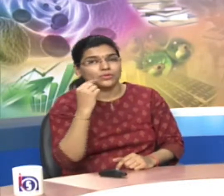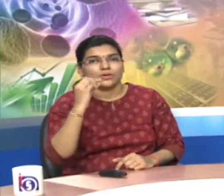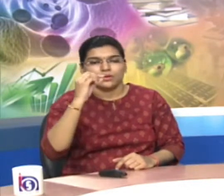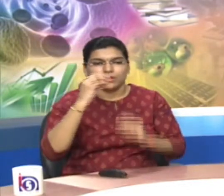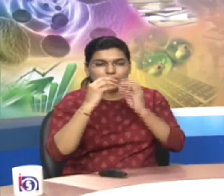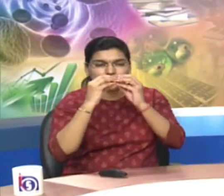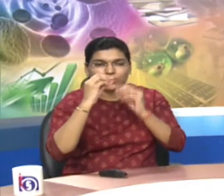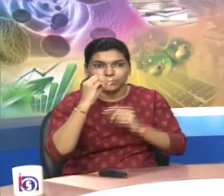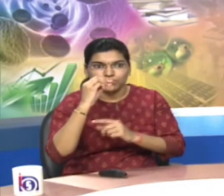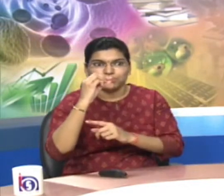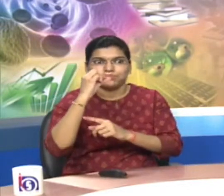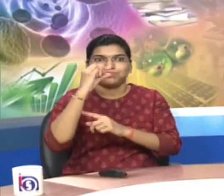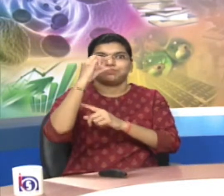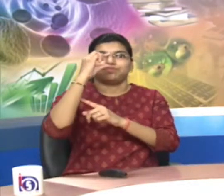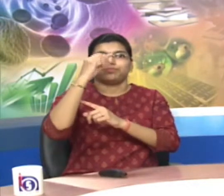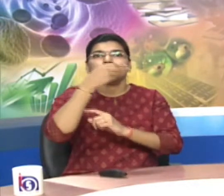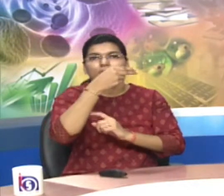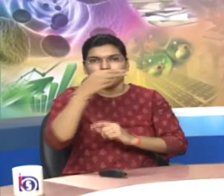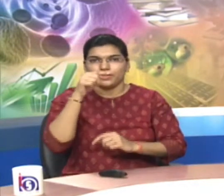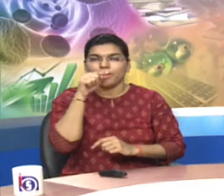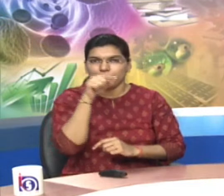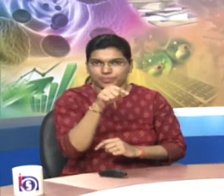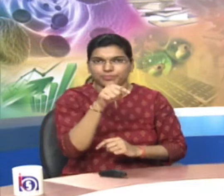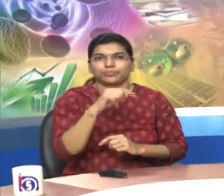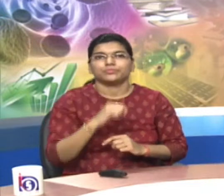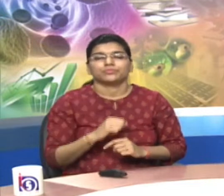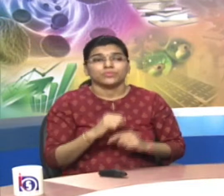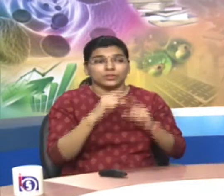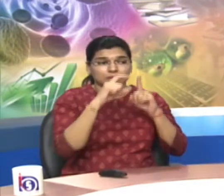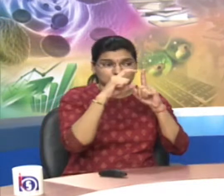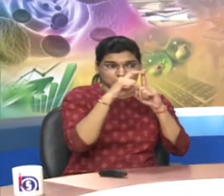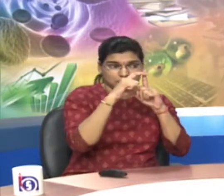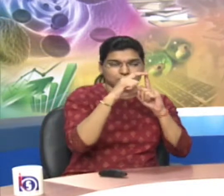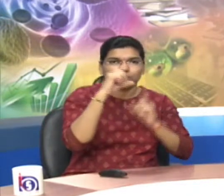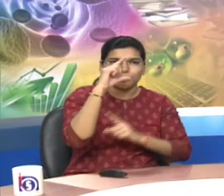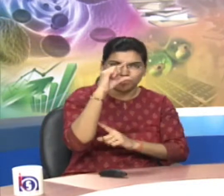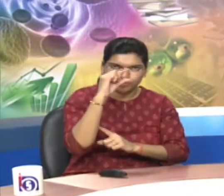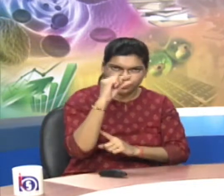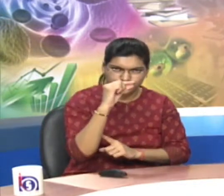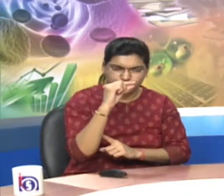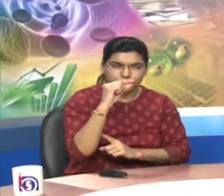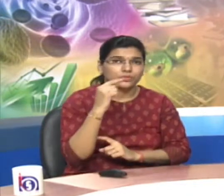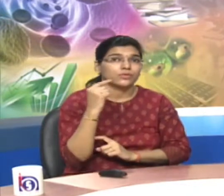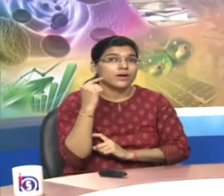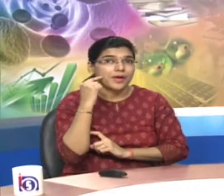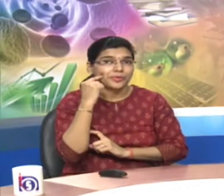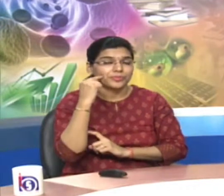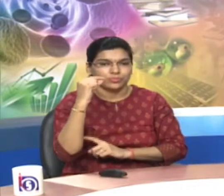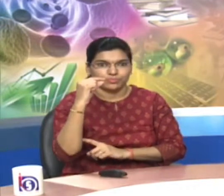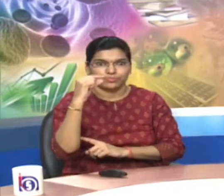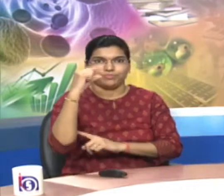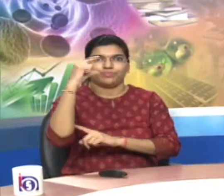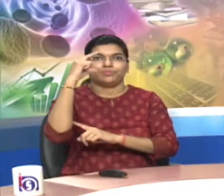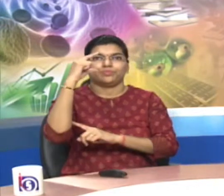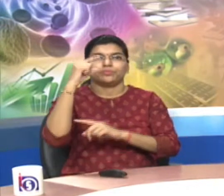and beside that you can see another word with slash, that is increase font. The first word